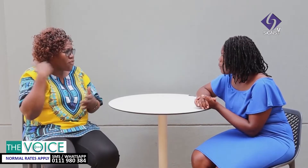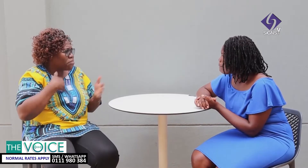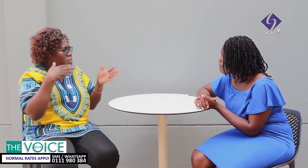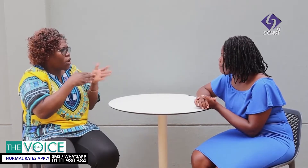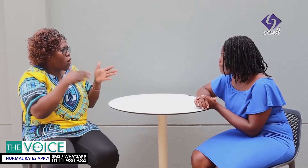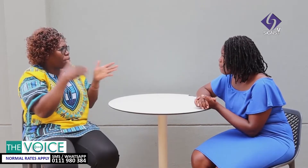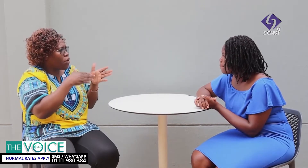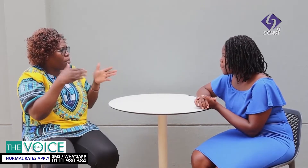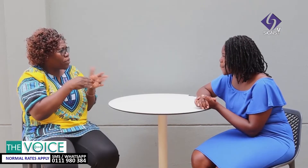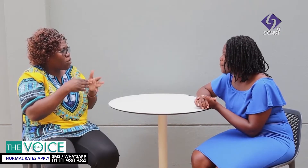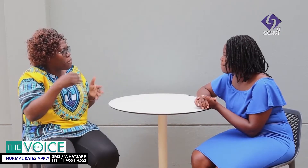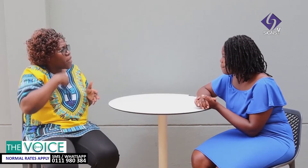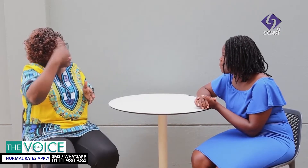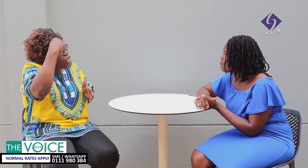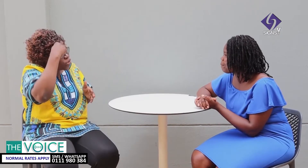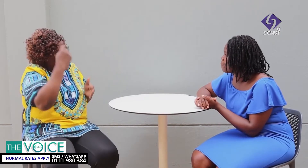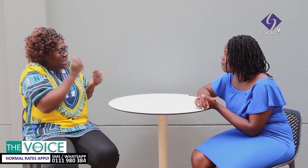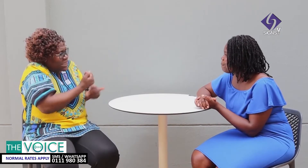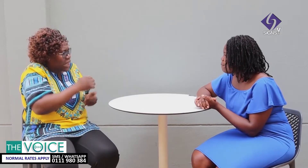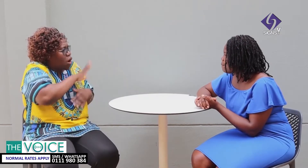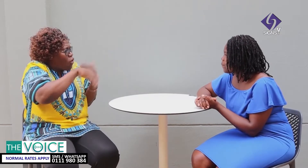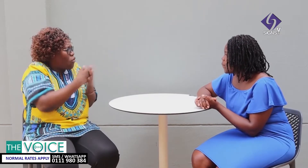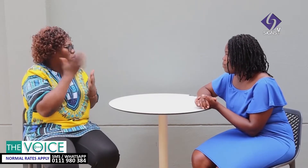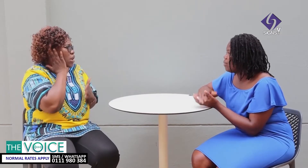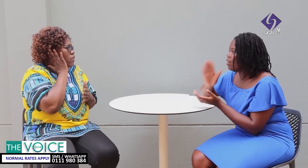And he was actually shocked to hear I'm coming back home with my deaf child.